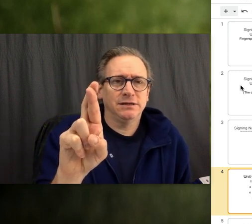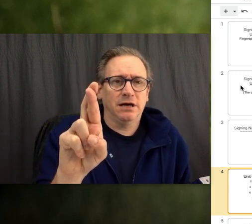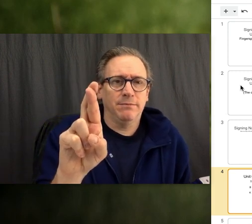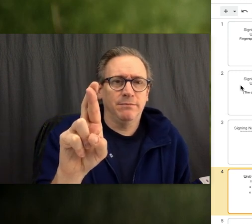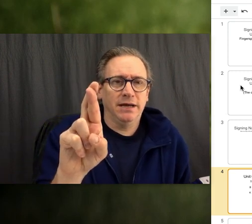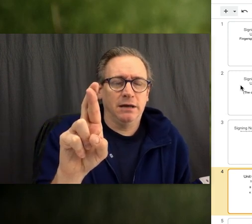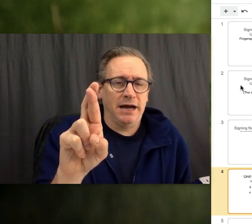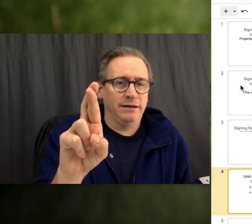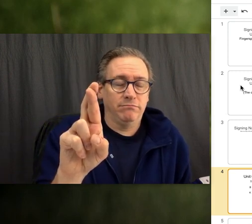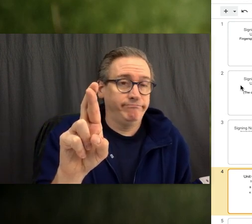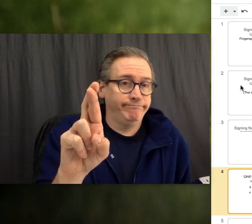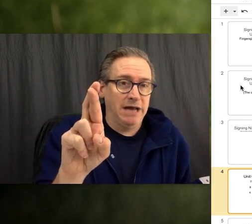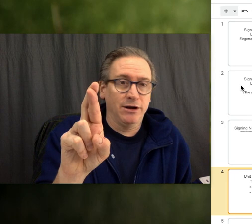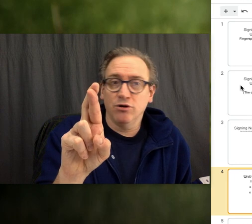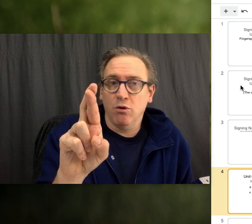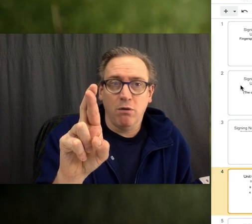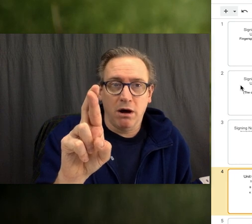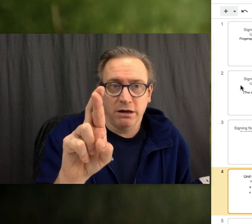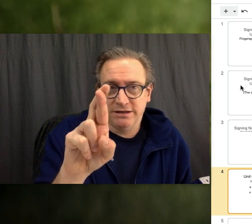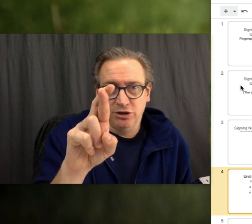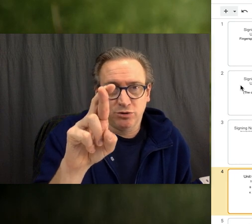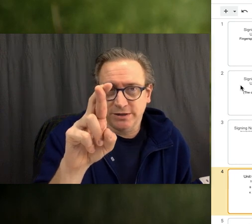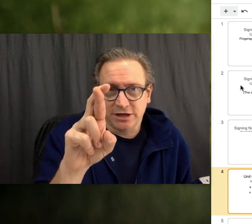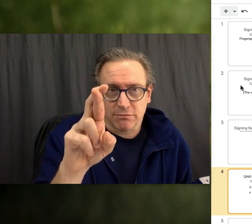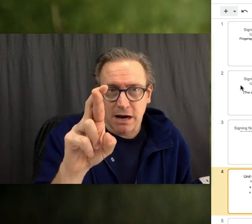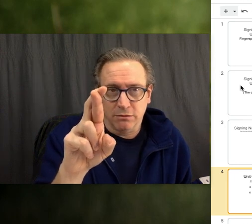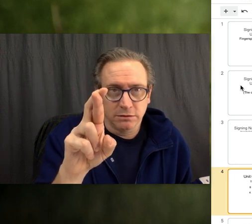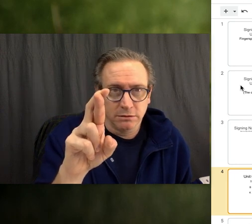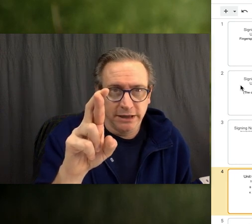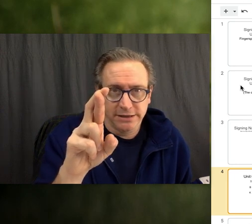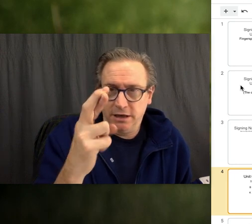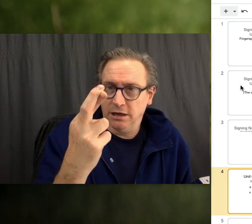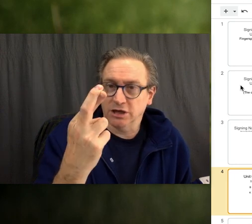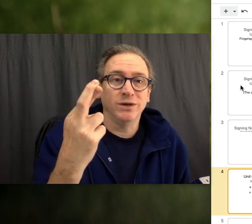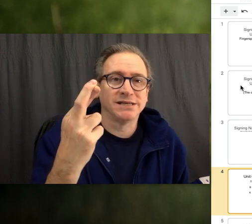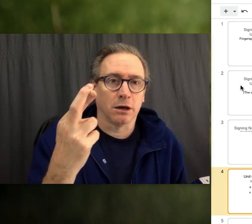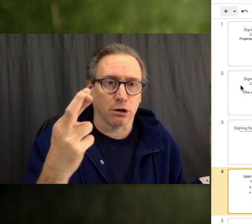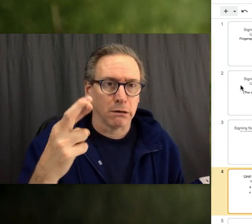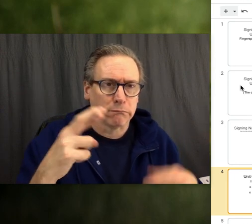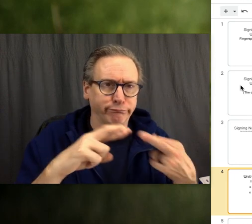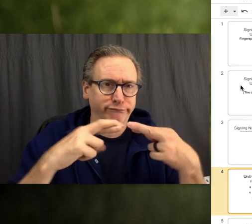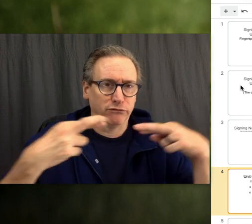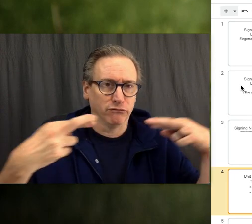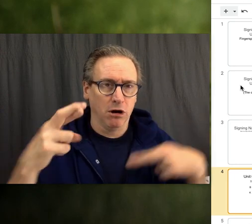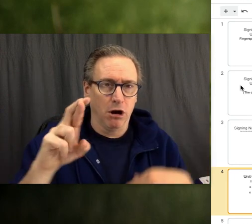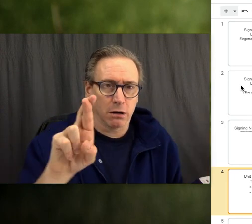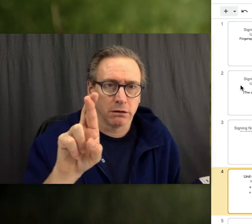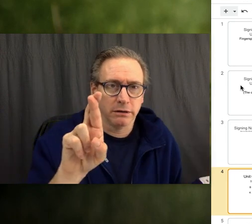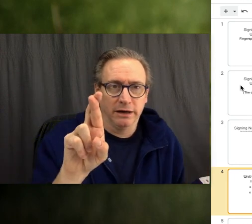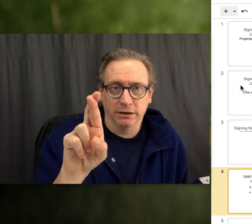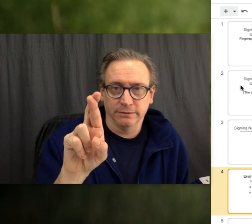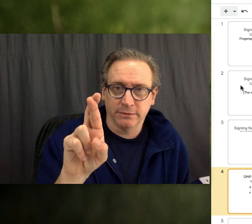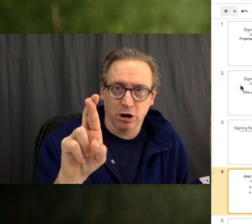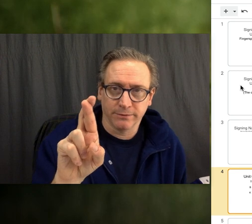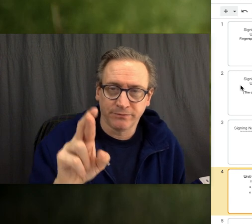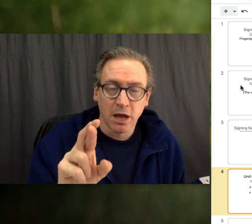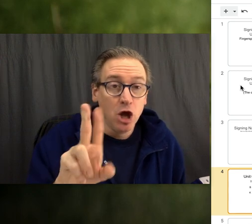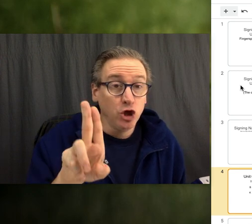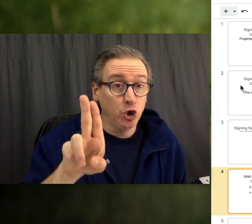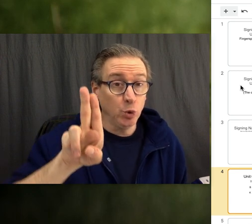it's, I don't know, you twist it around. It's a Twizzler. R, I don't know,